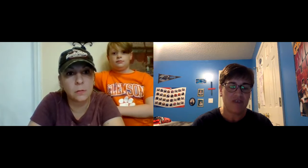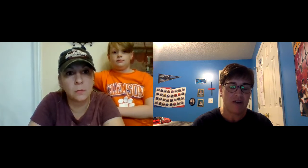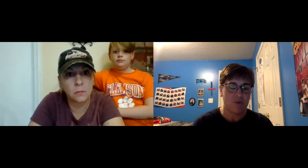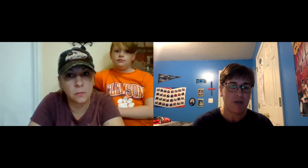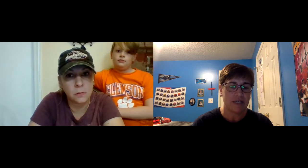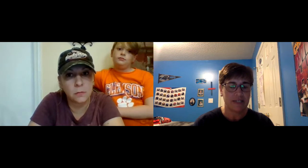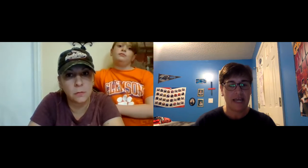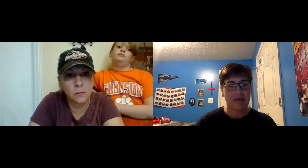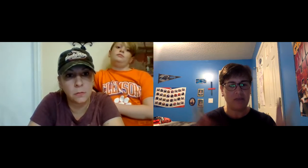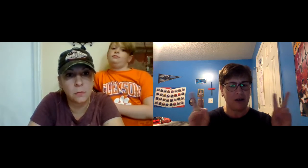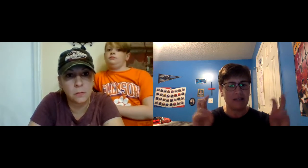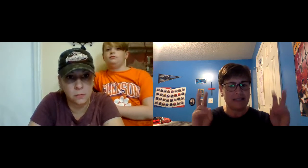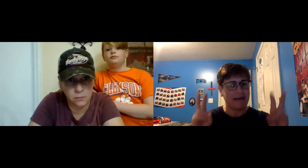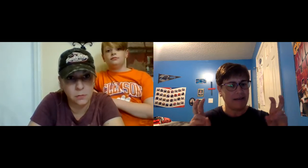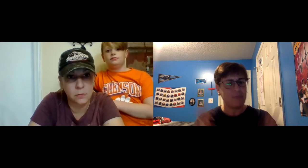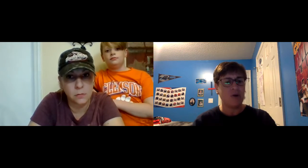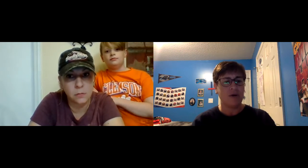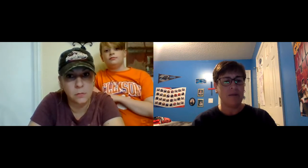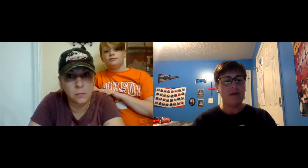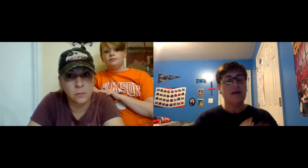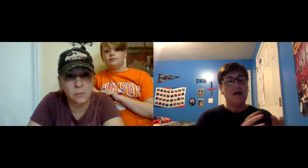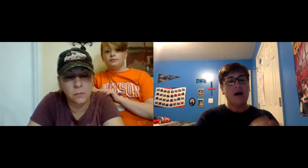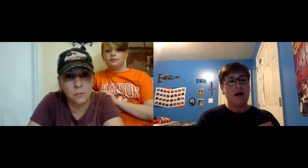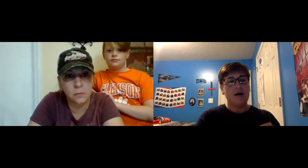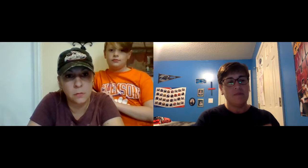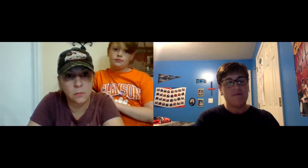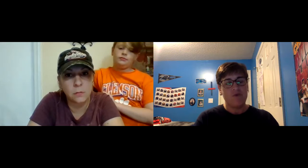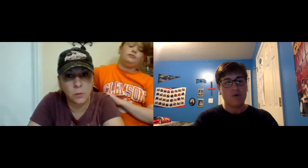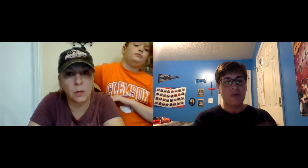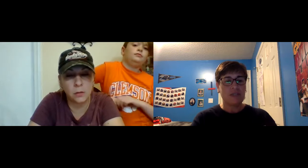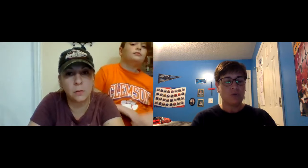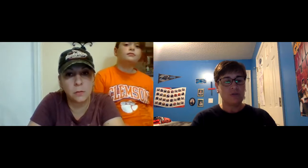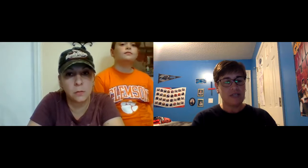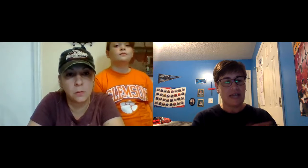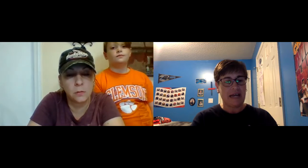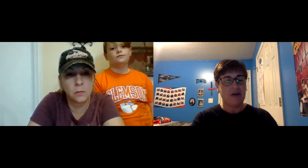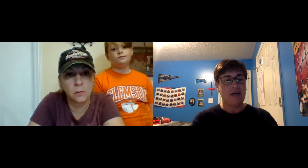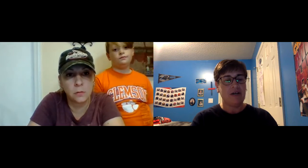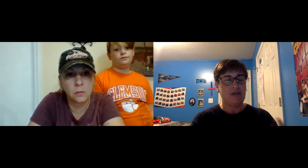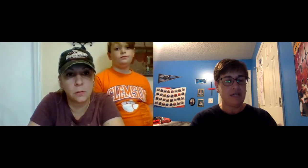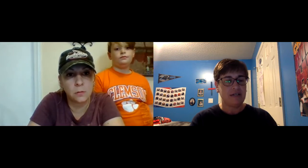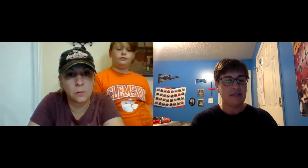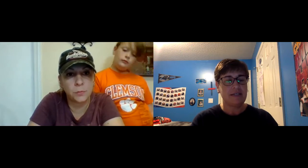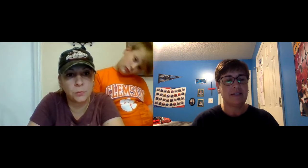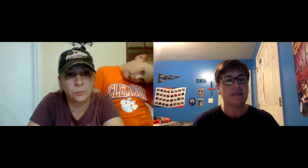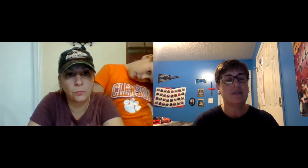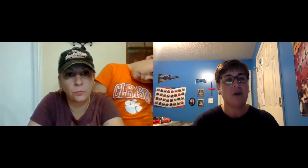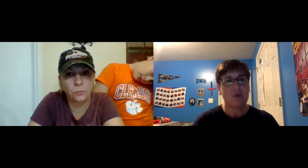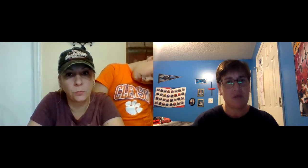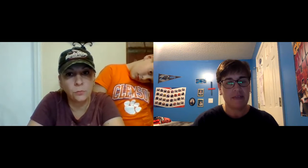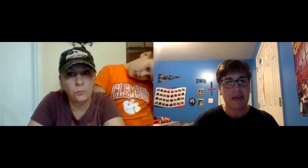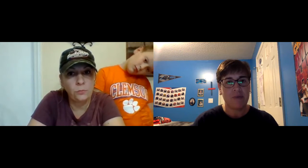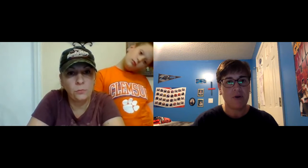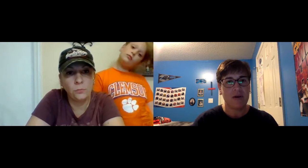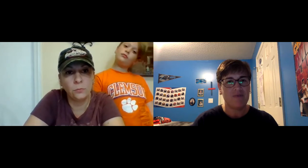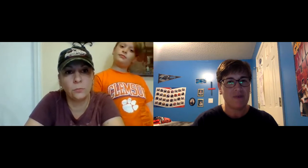Deaf out of Morganton. They had what they call a satellite program for preschoolers in that area who needed assistance. So I worked